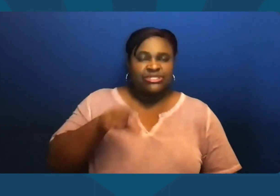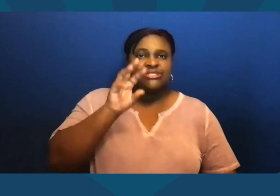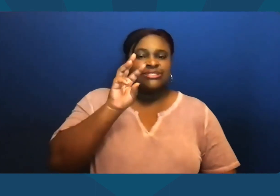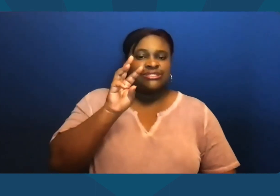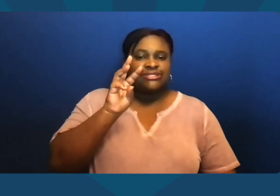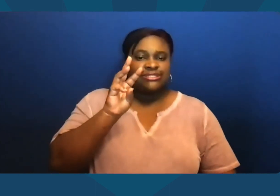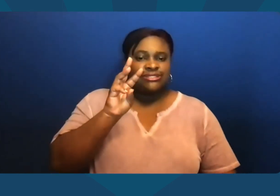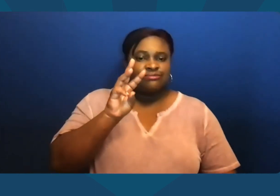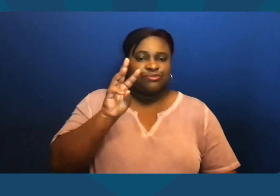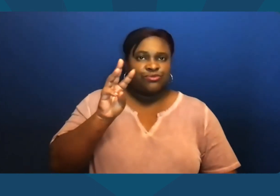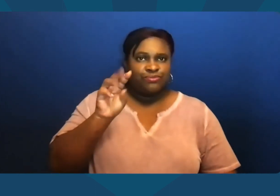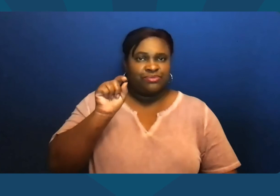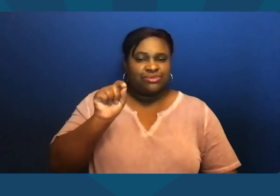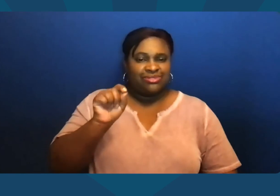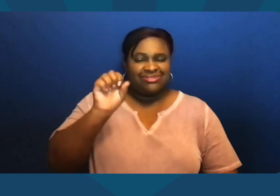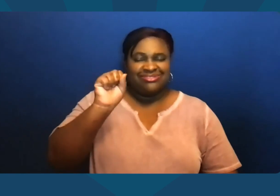Website,